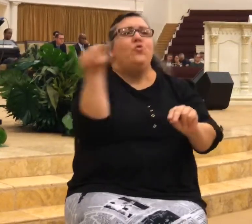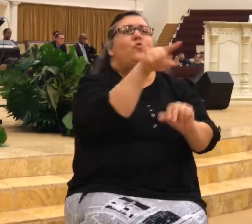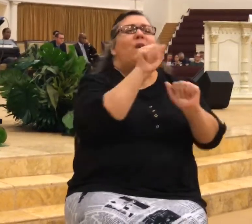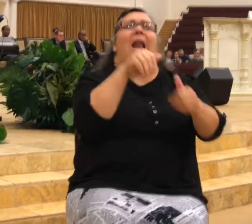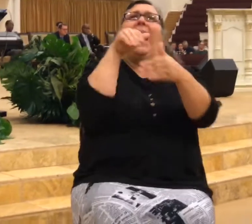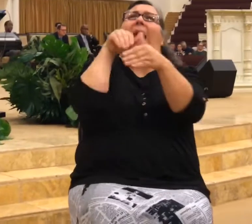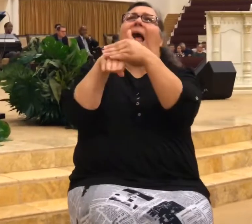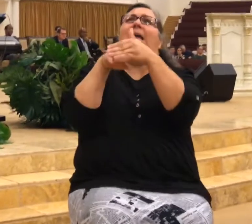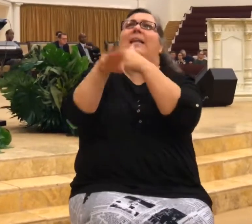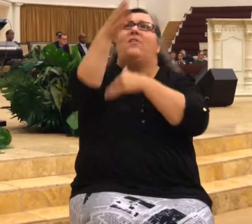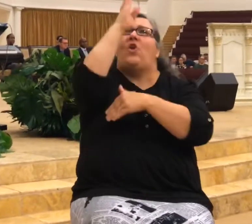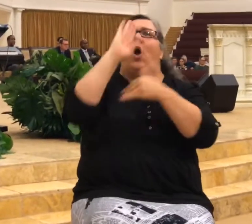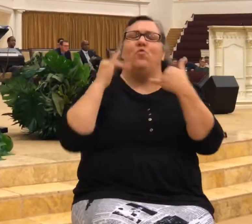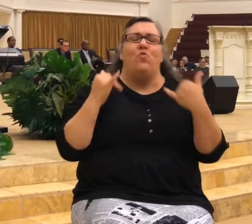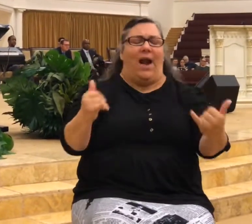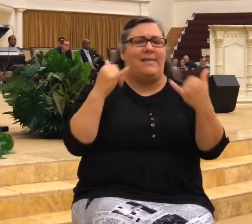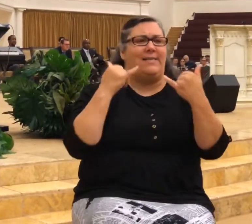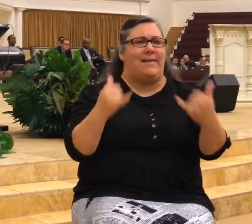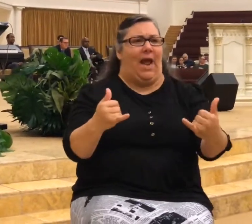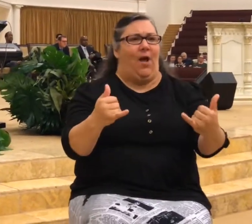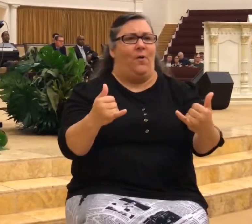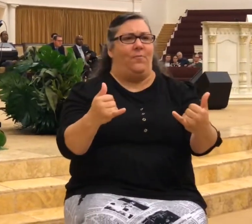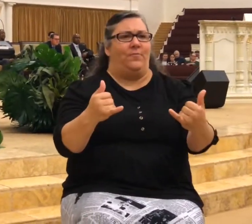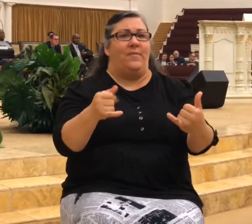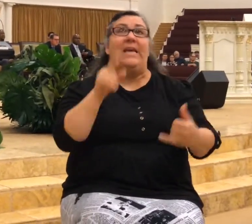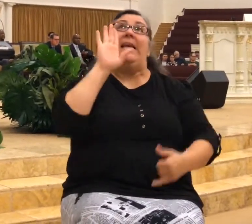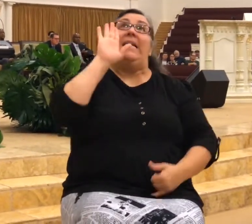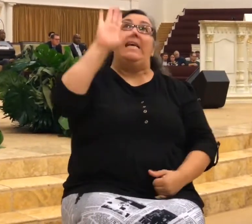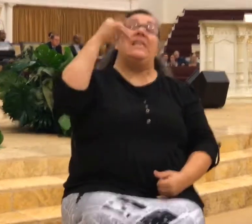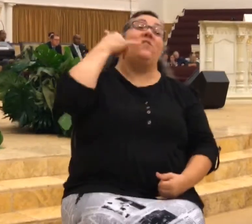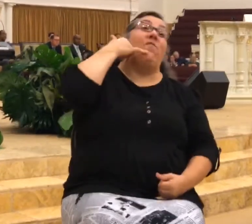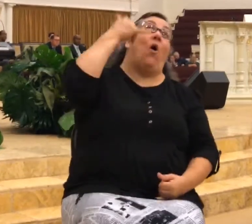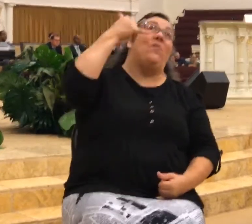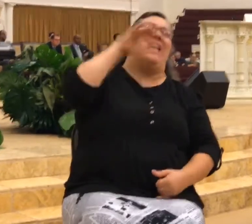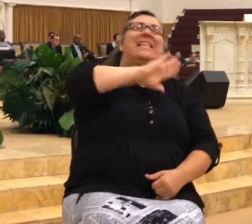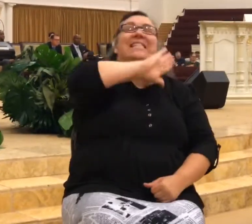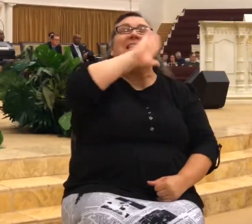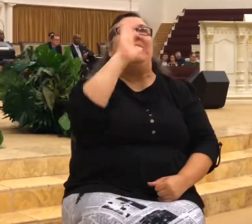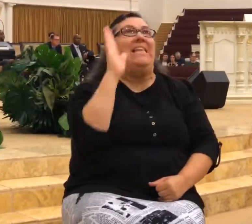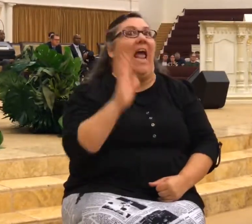now. His line is never busy.